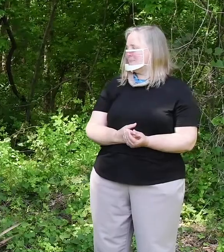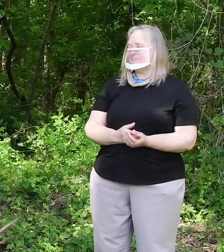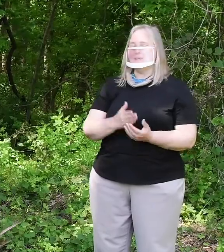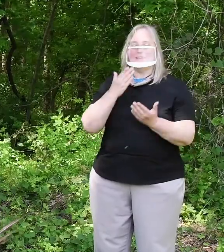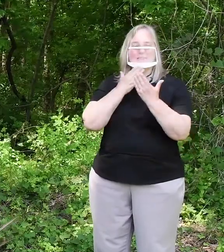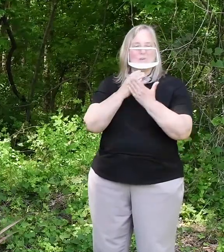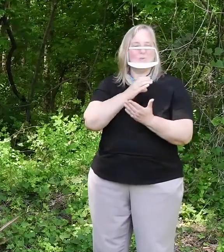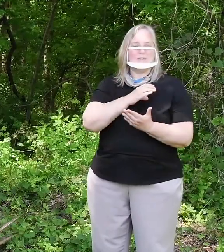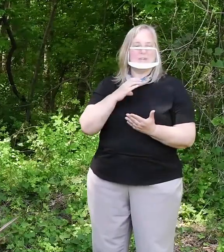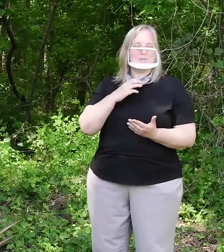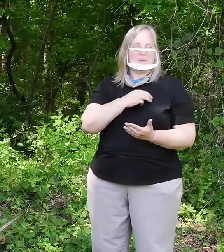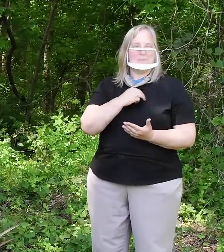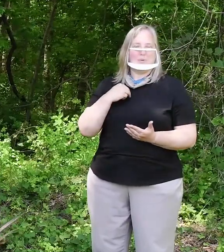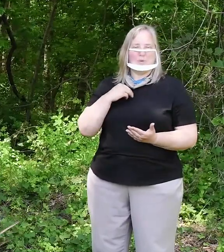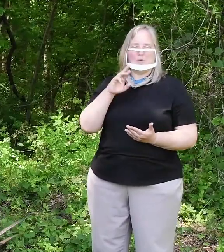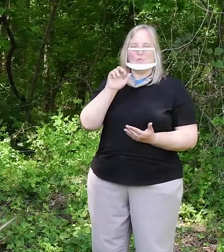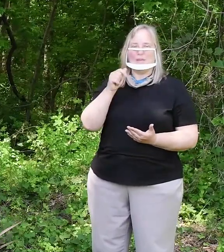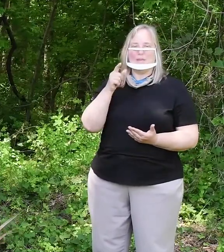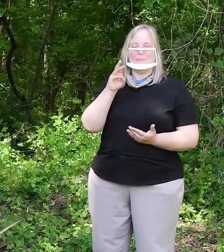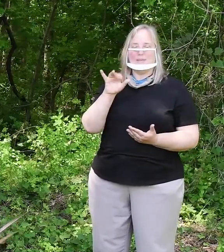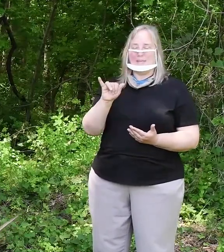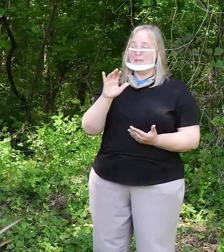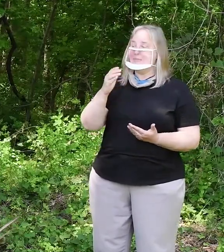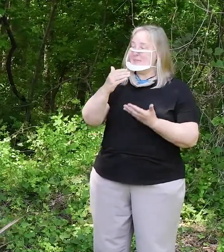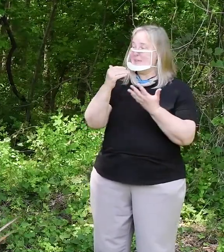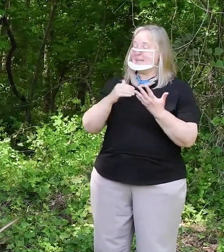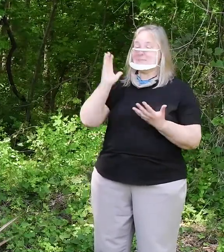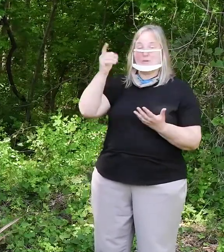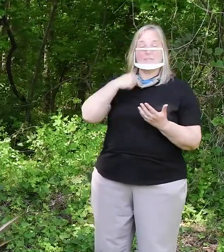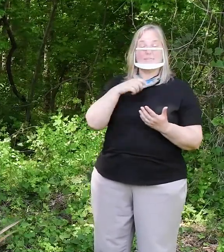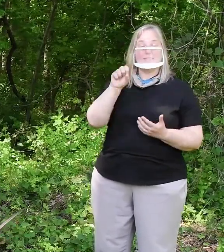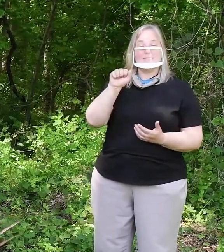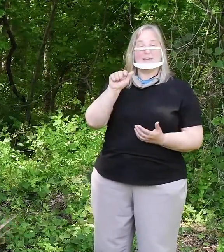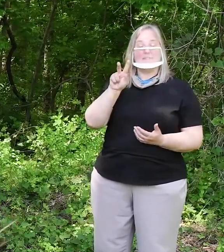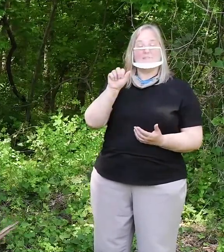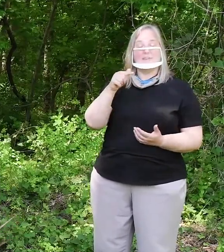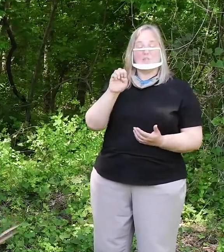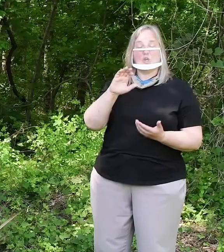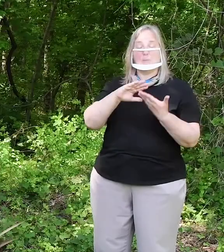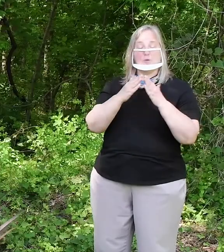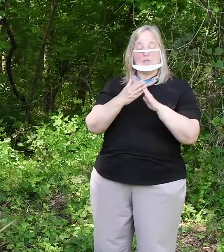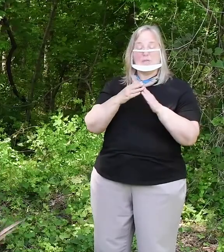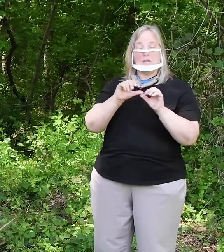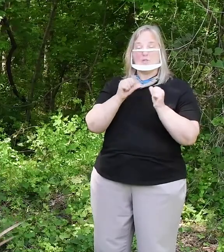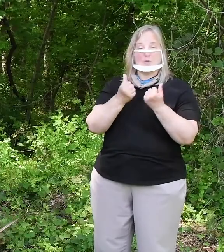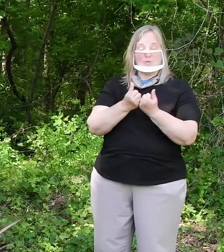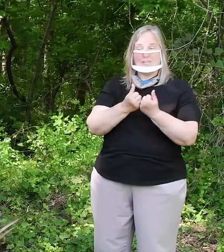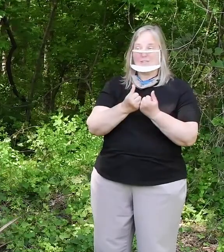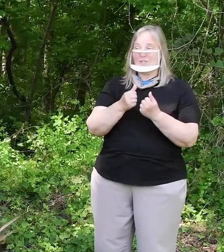Thank you, Councilmember Rigby. Our next speaker is Savage Community Association Chair Susan Garber.